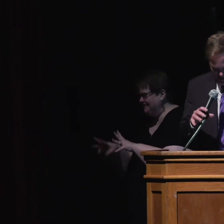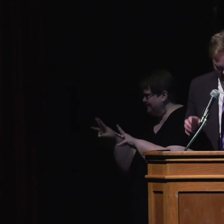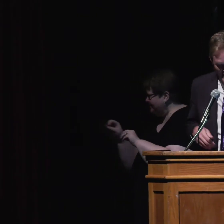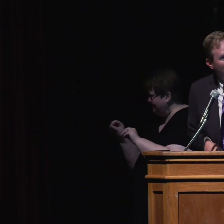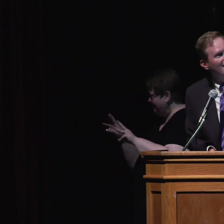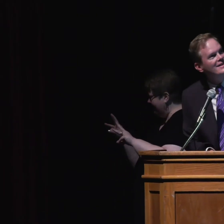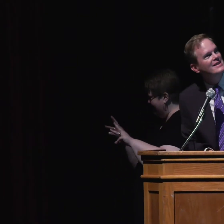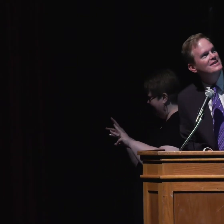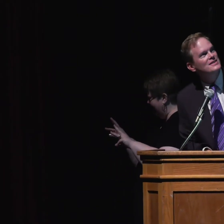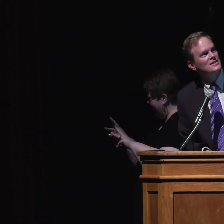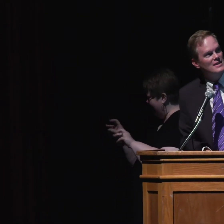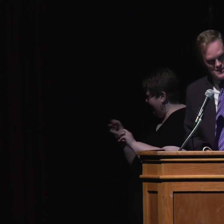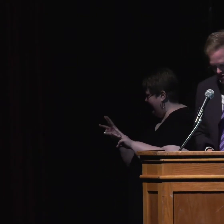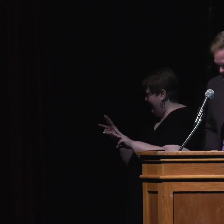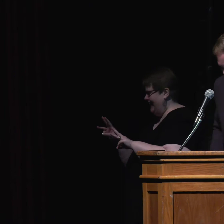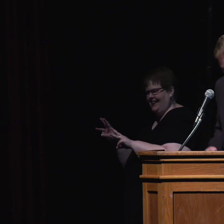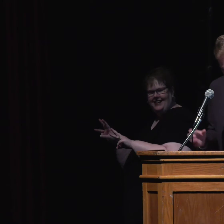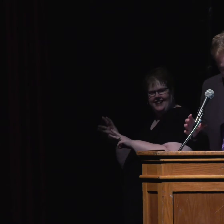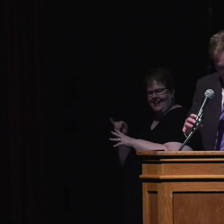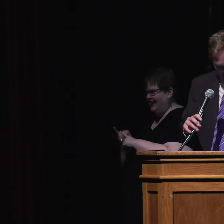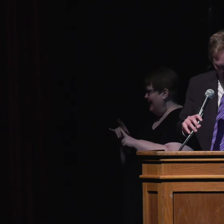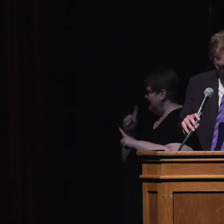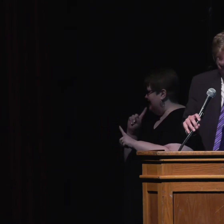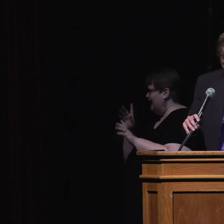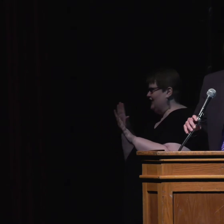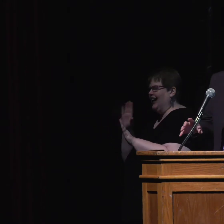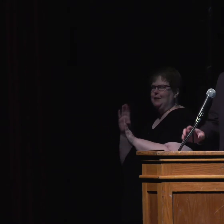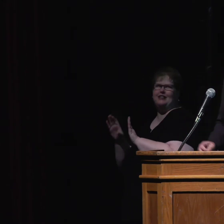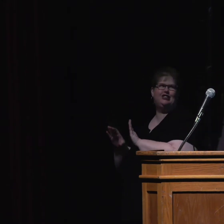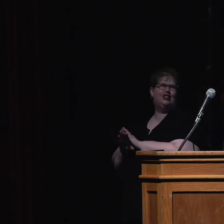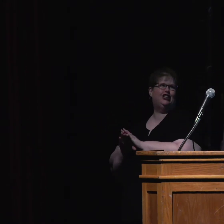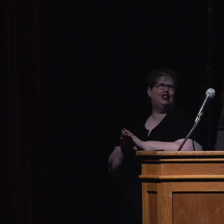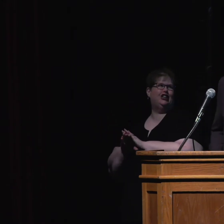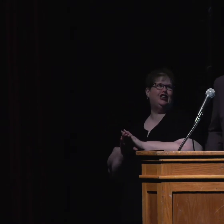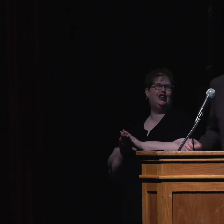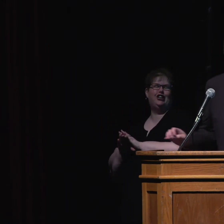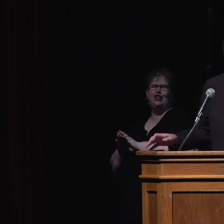Wow, that's a great picture. All right.